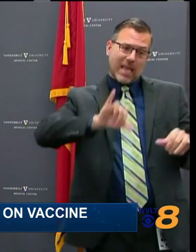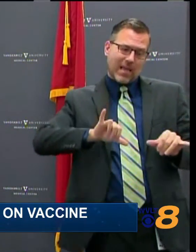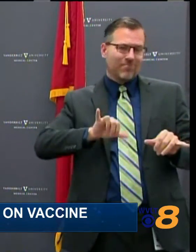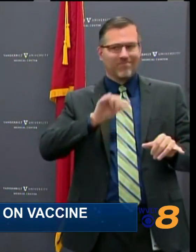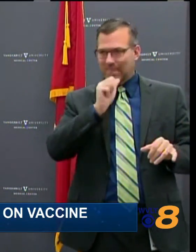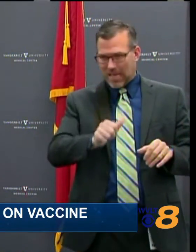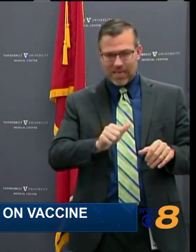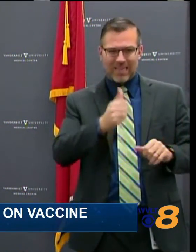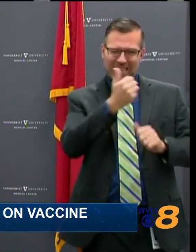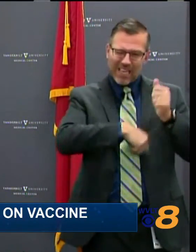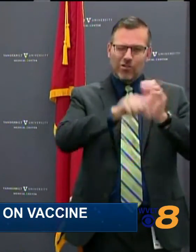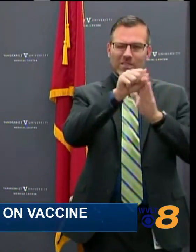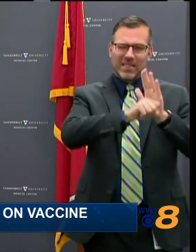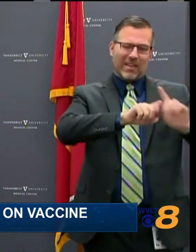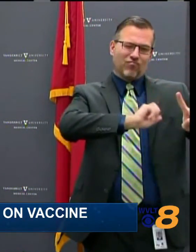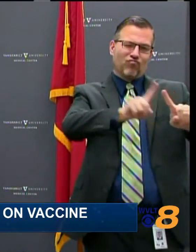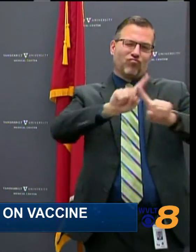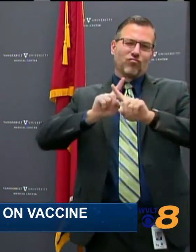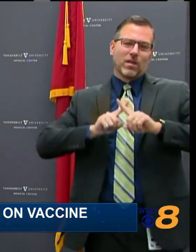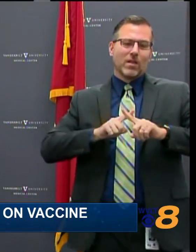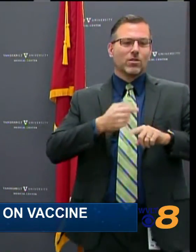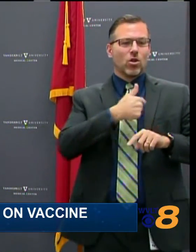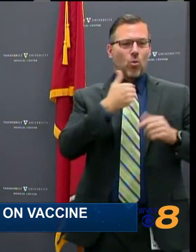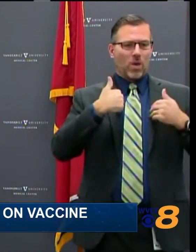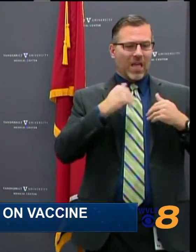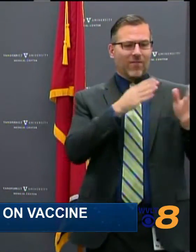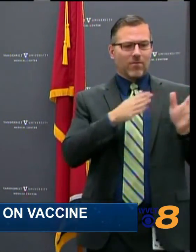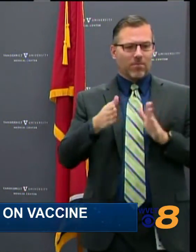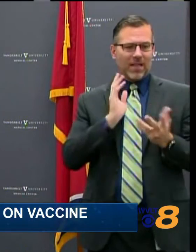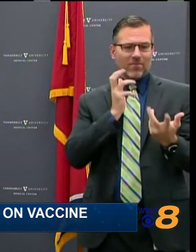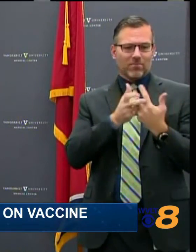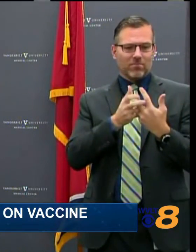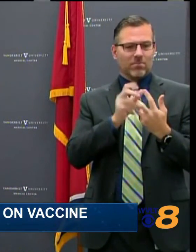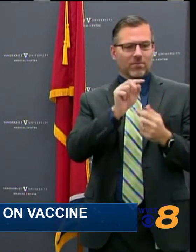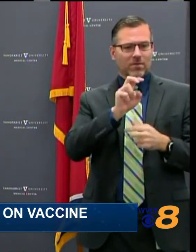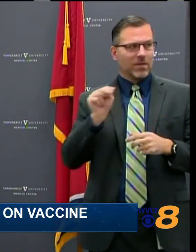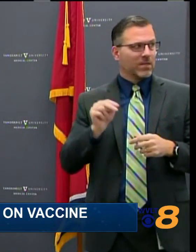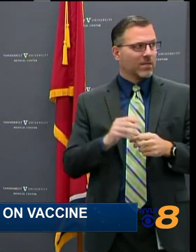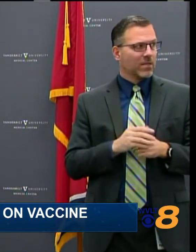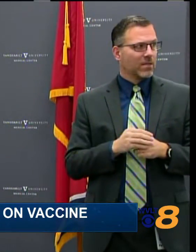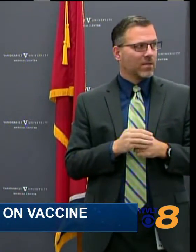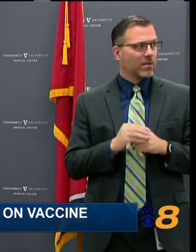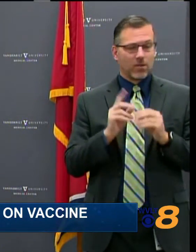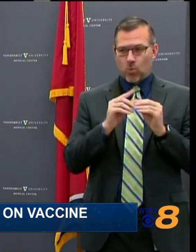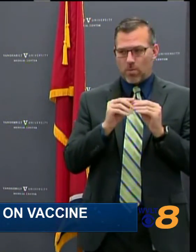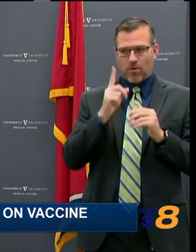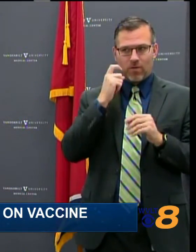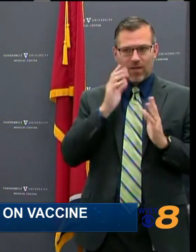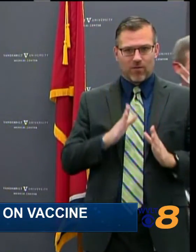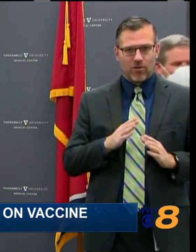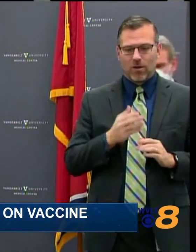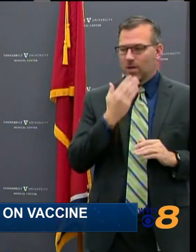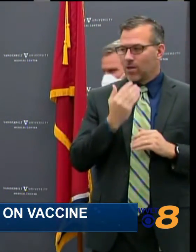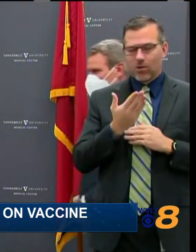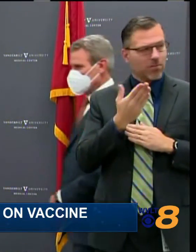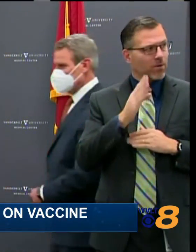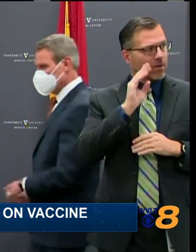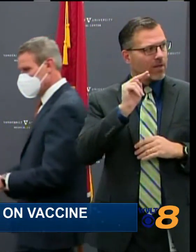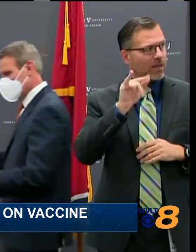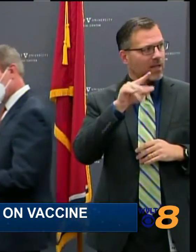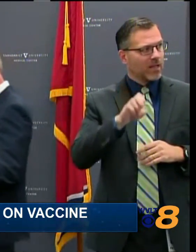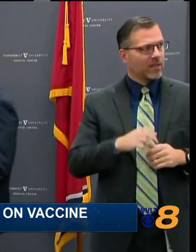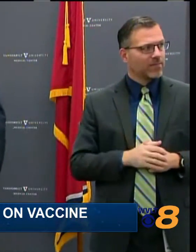and our geography is different, we've got a plan specific to Tennessee. Governor. Good morning, Governor. Hi,